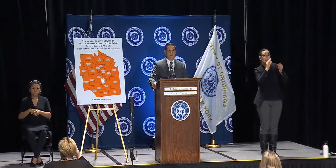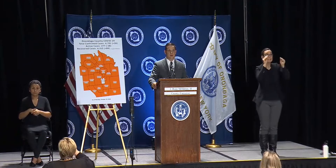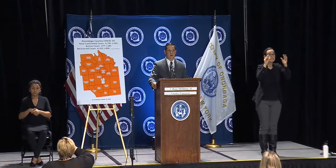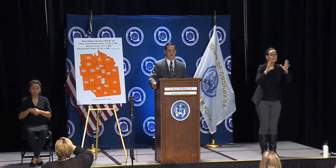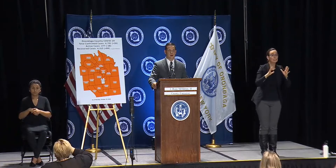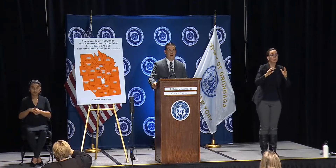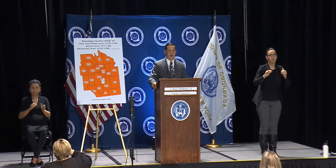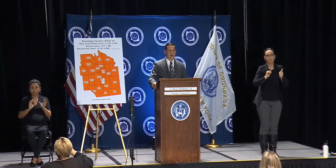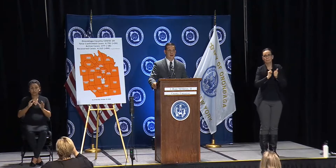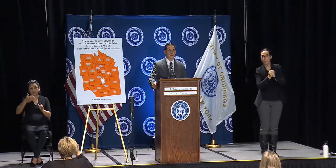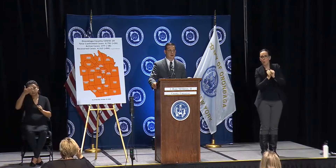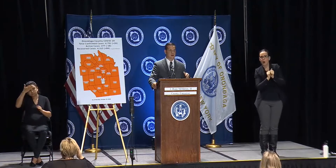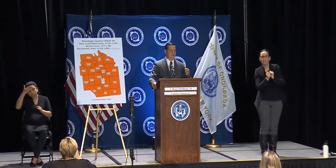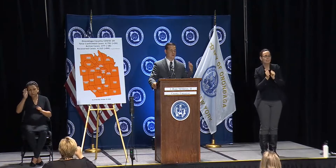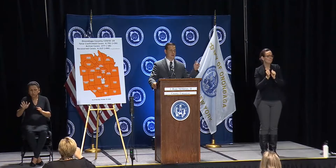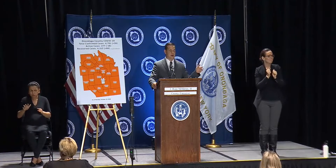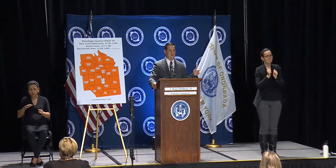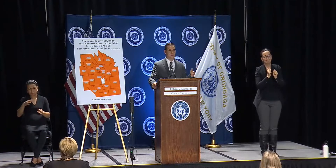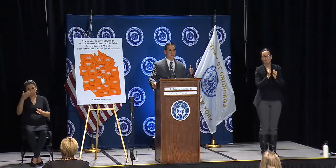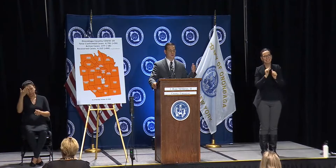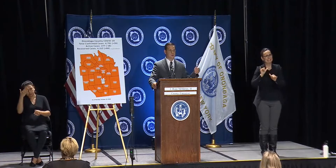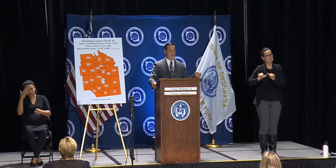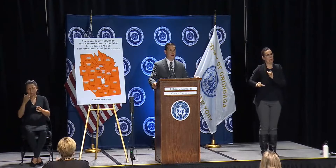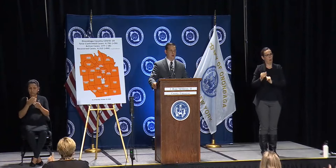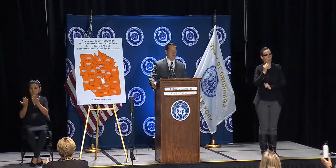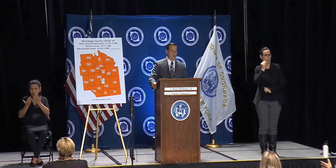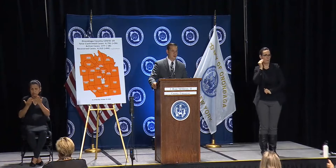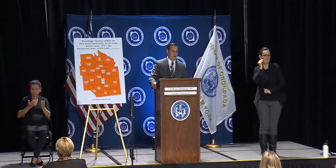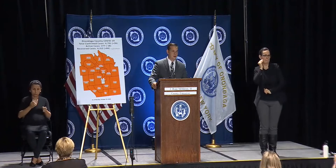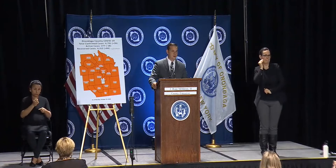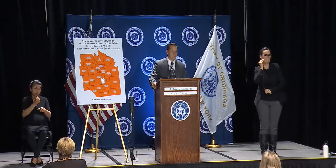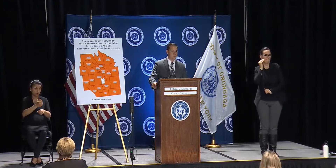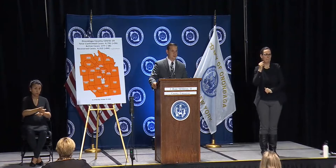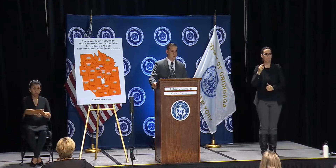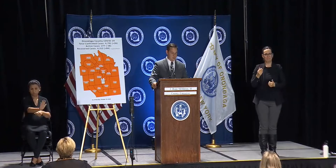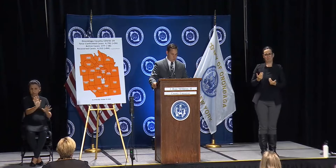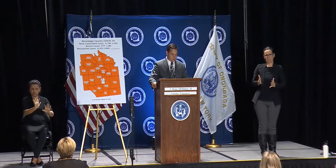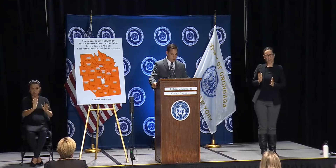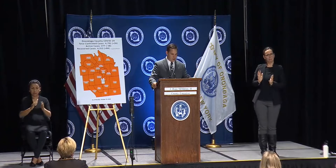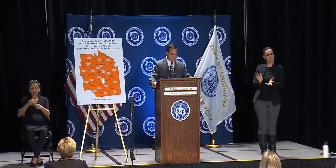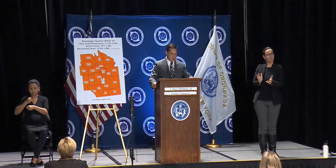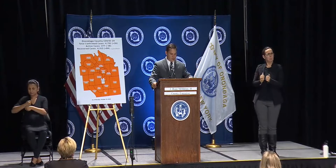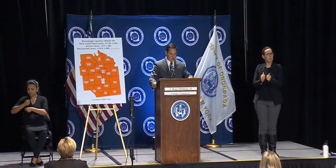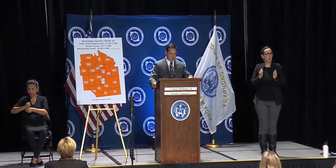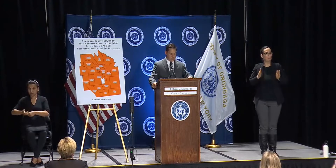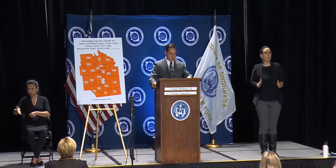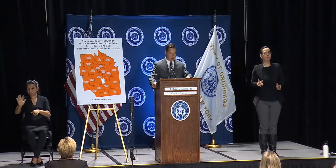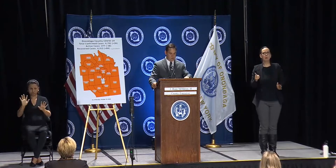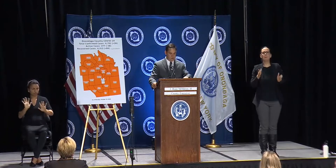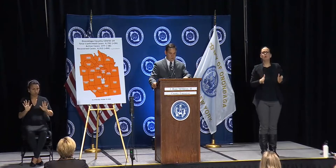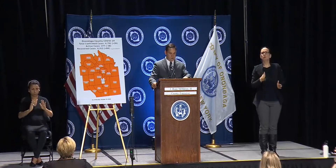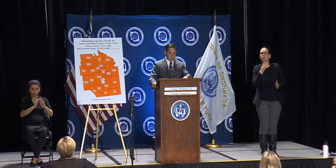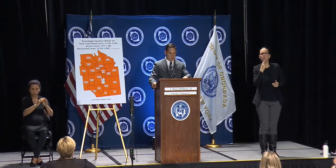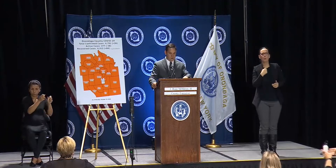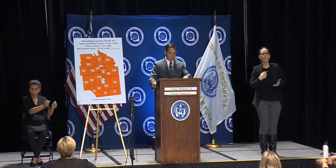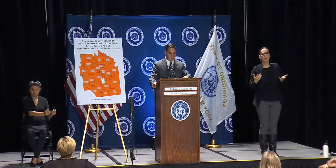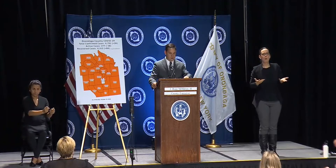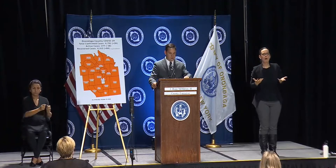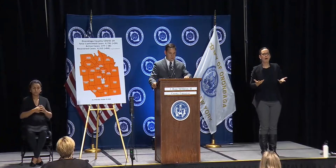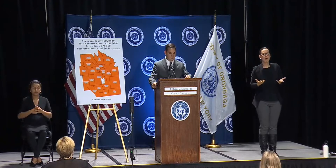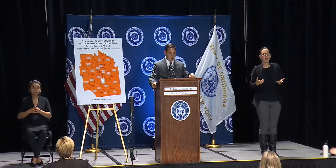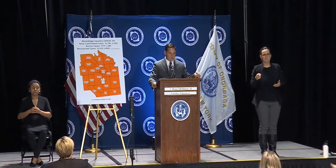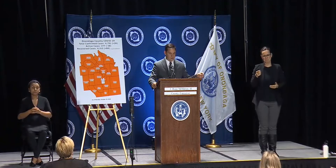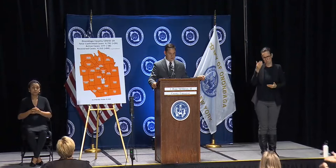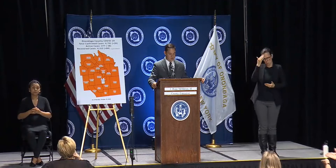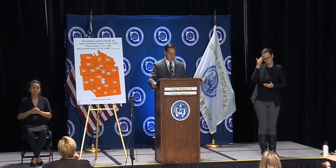And I was having a conversation with somebody I know, and they said, we were talking about a case where we knew the individual, and